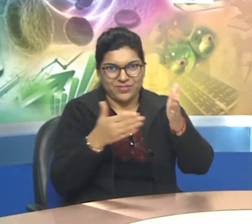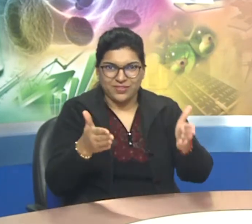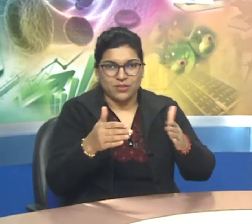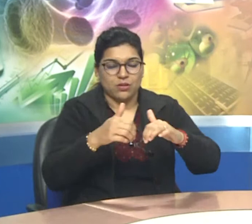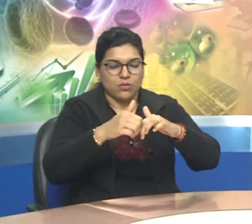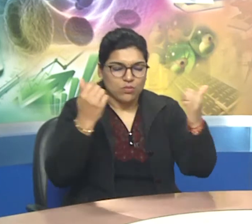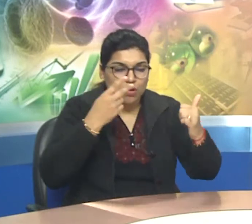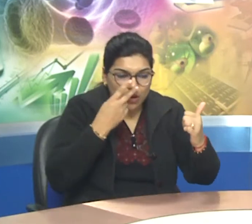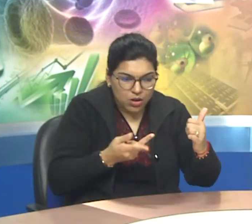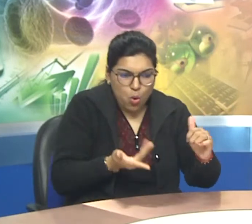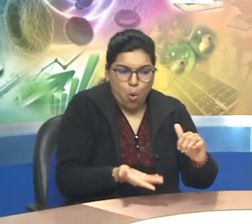Extracting.